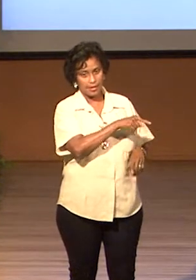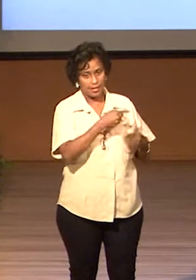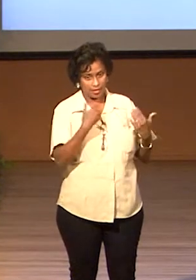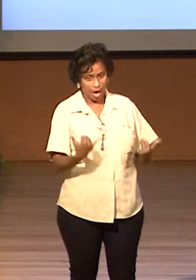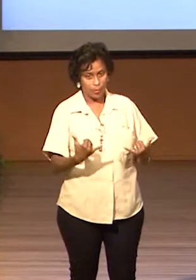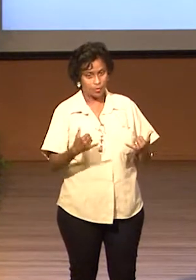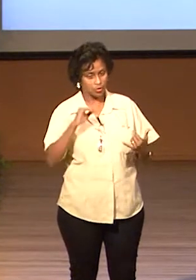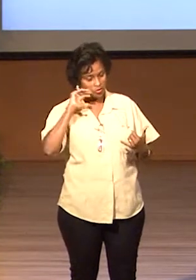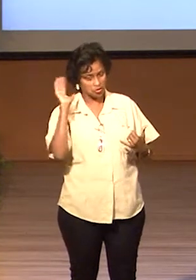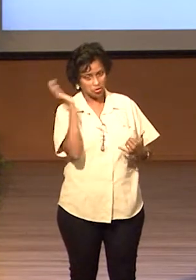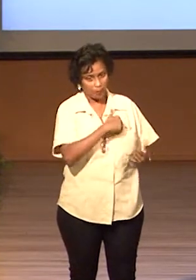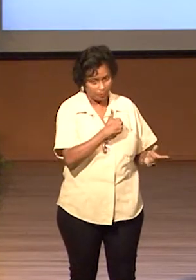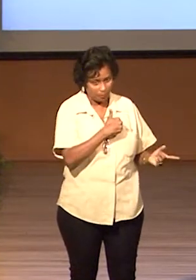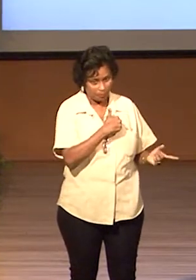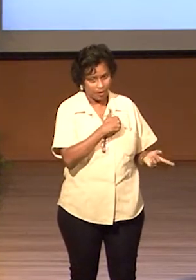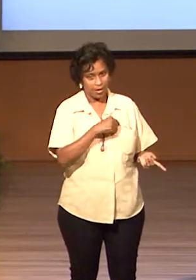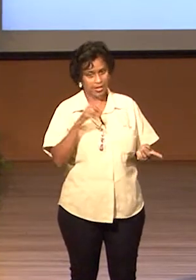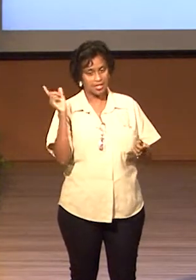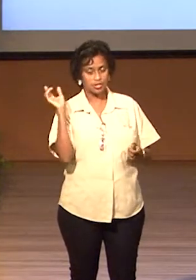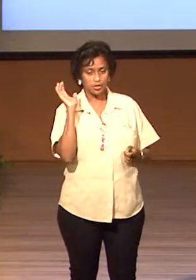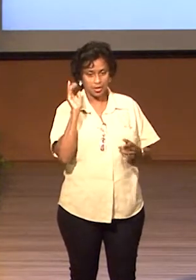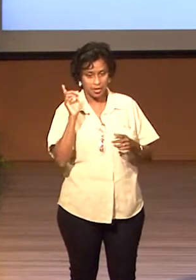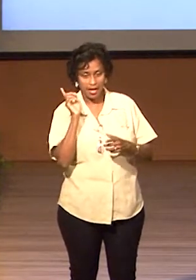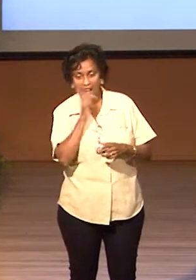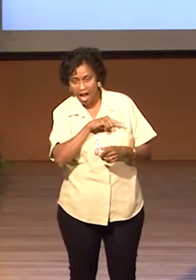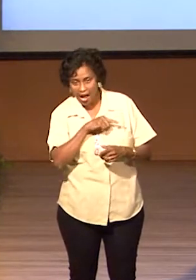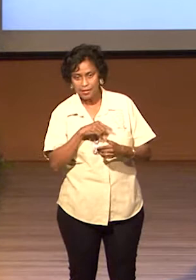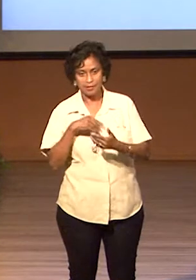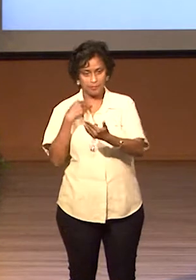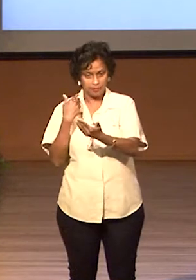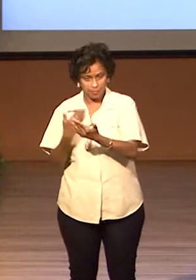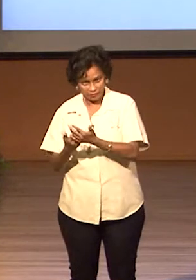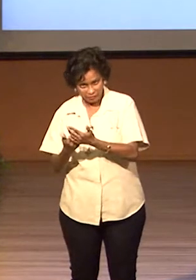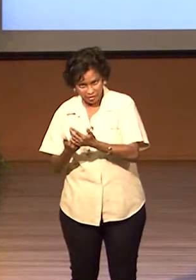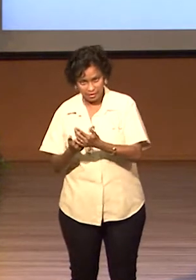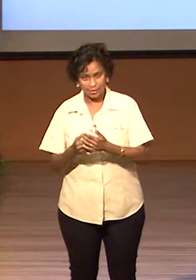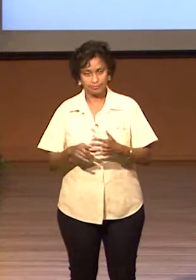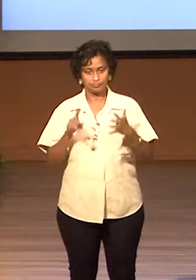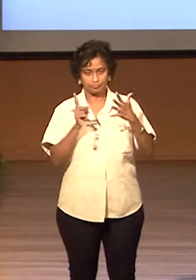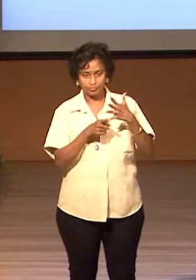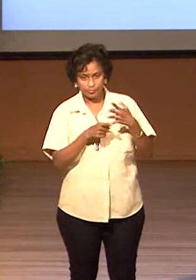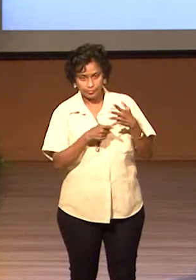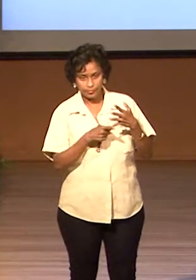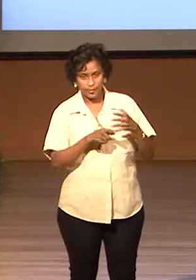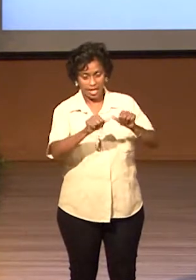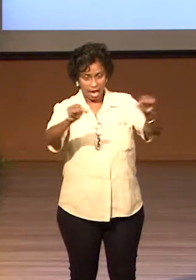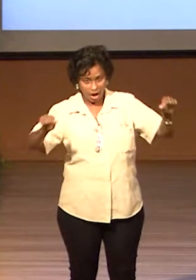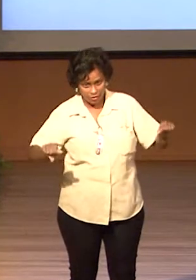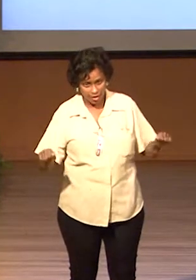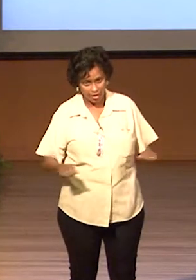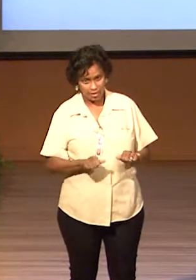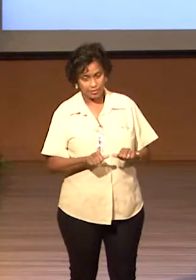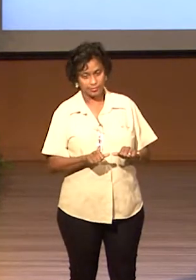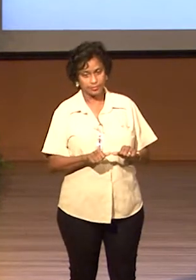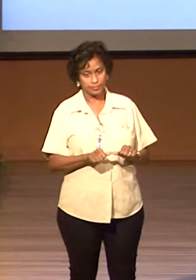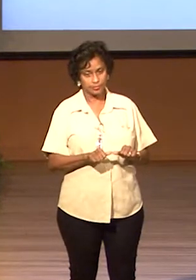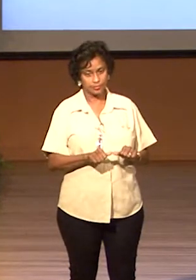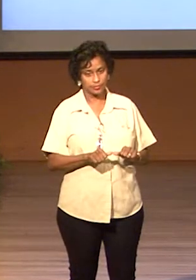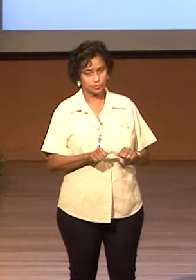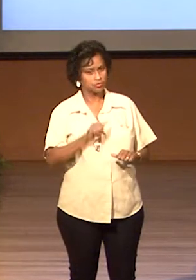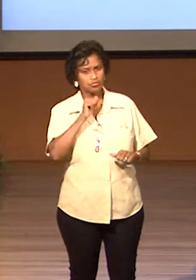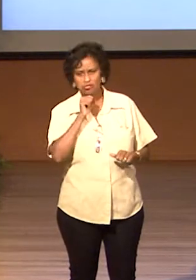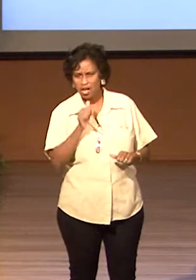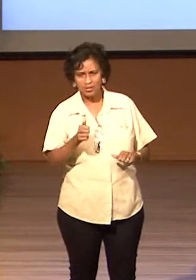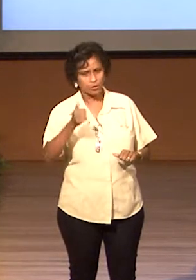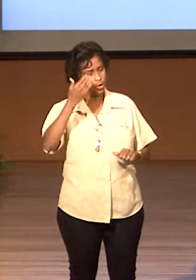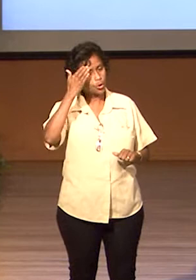embarrassed is much higher. And then the final area is is the area where it's not known to you or indeed